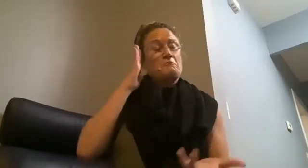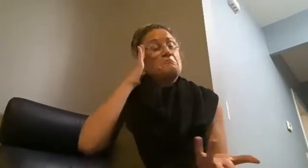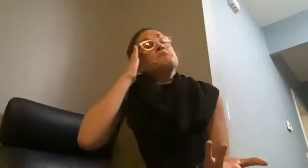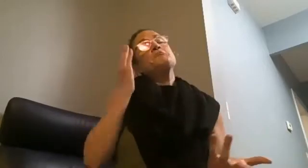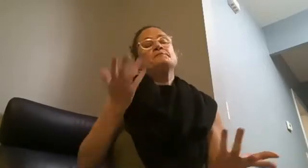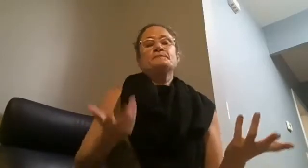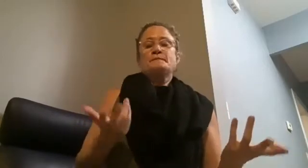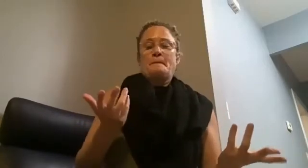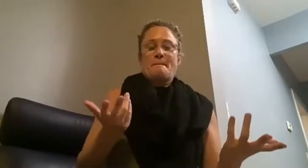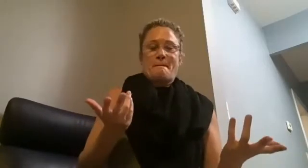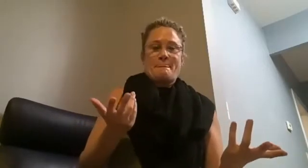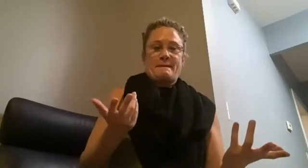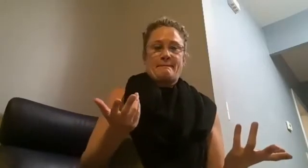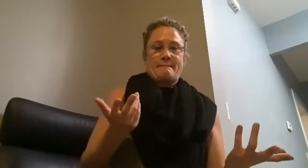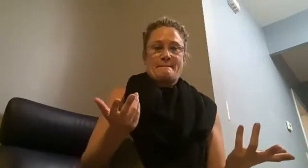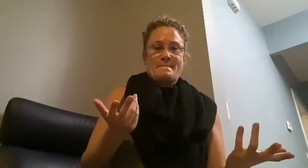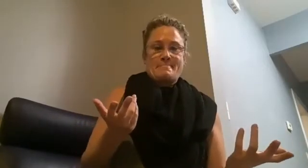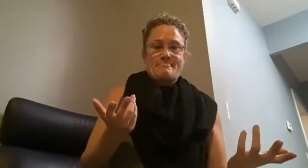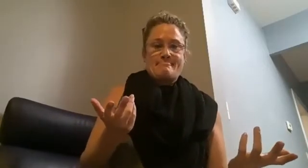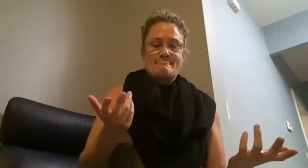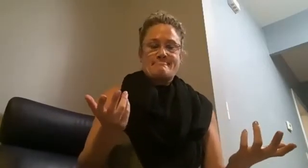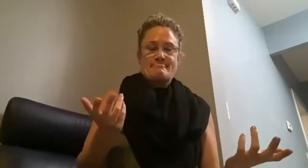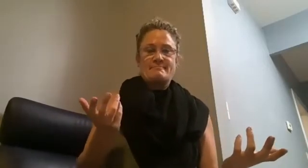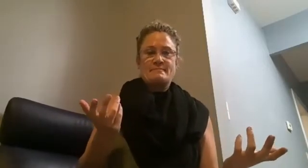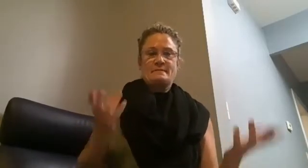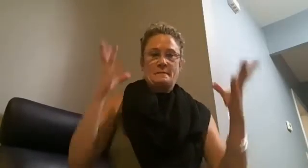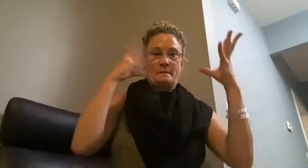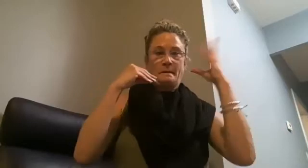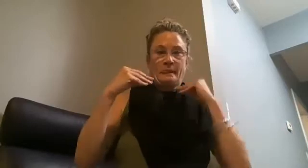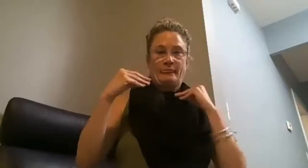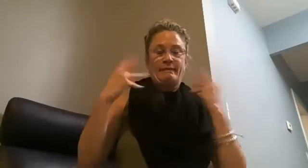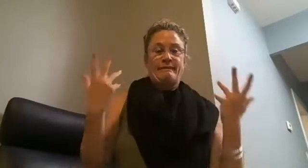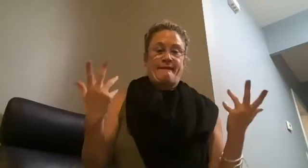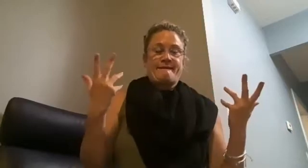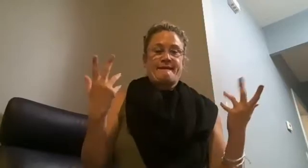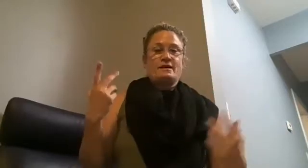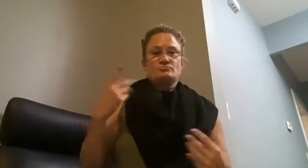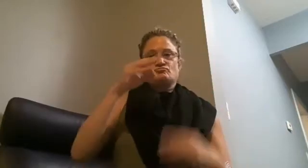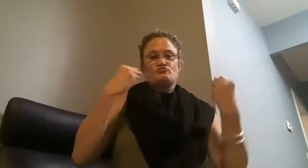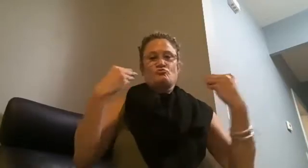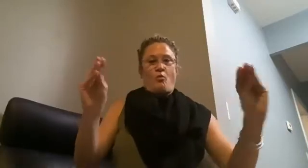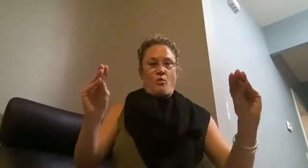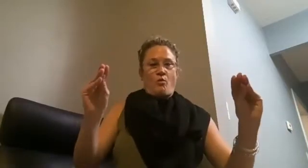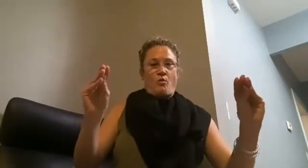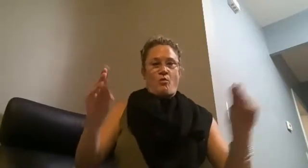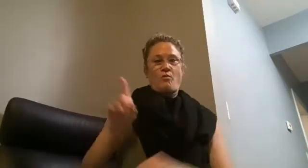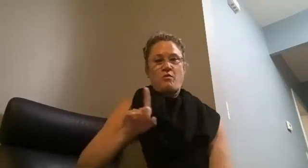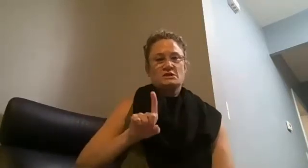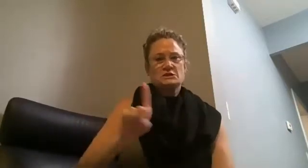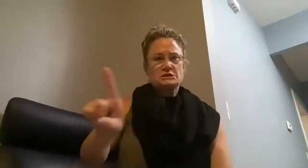And what I found was I had this experience where I walked into this store in the area that I lived. And